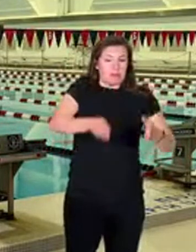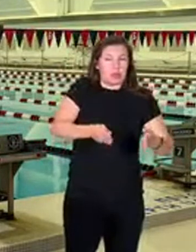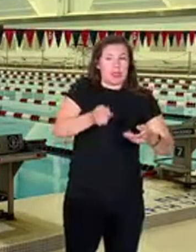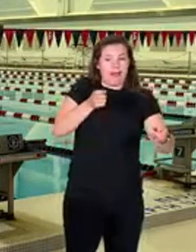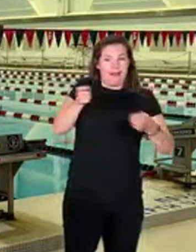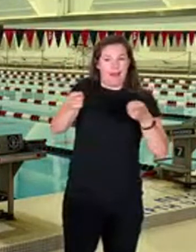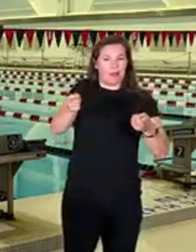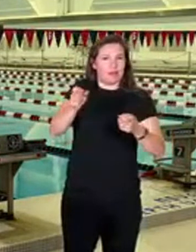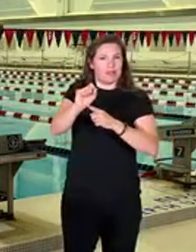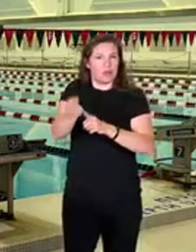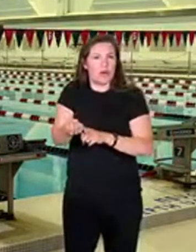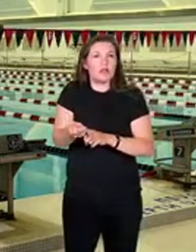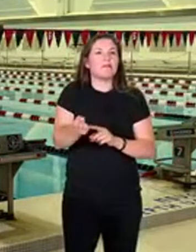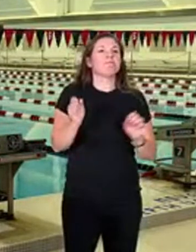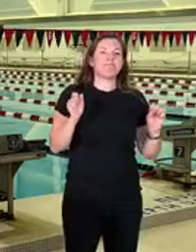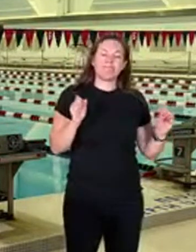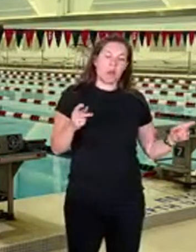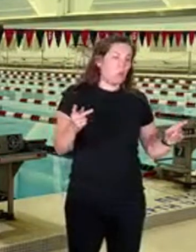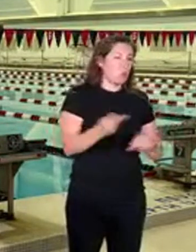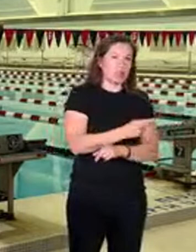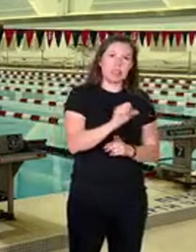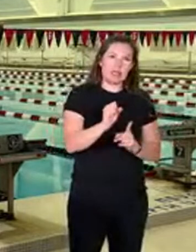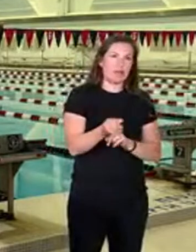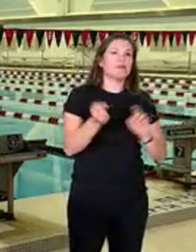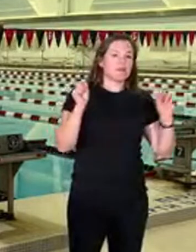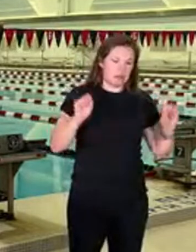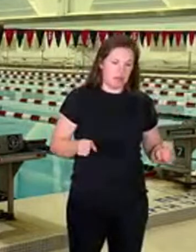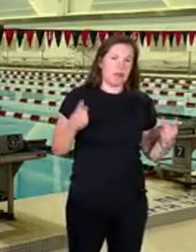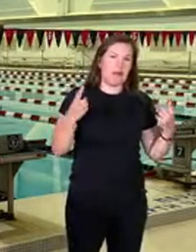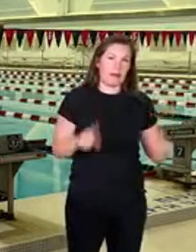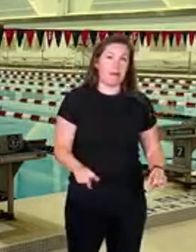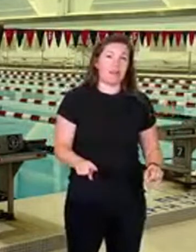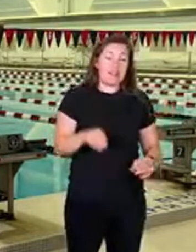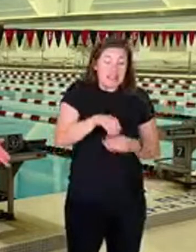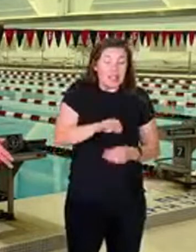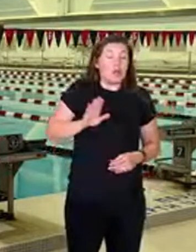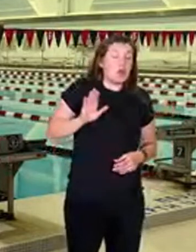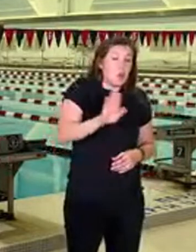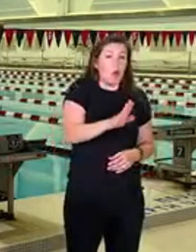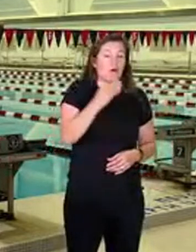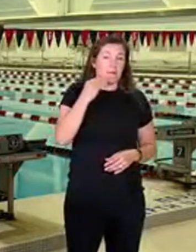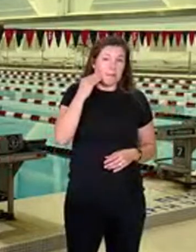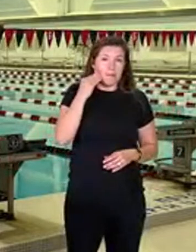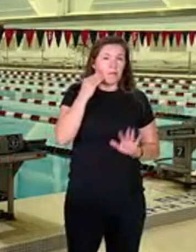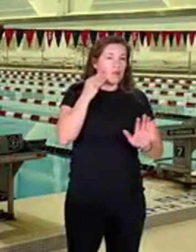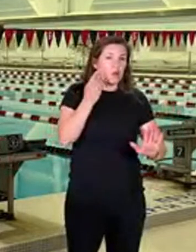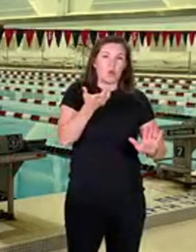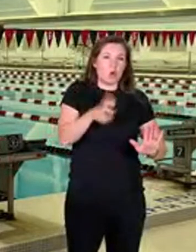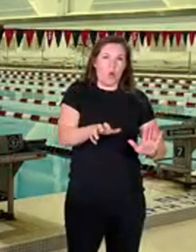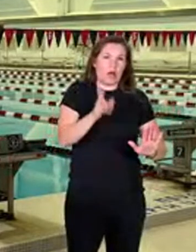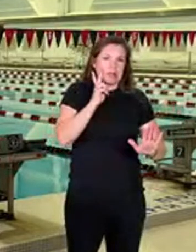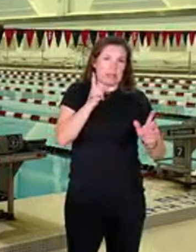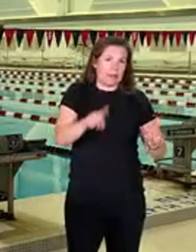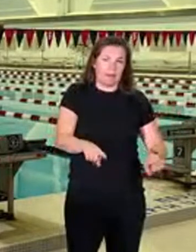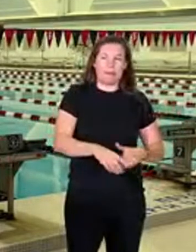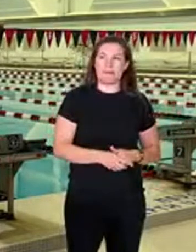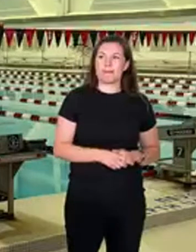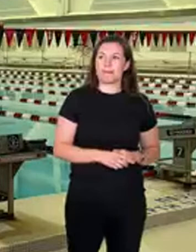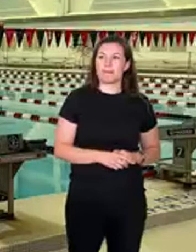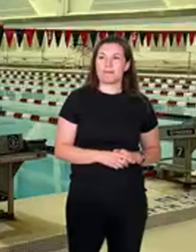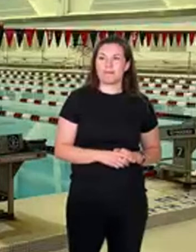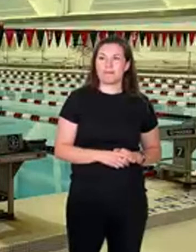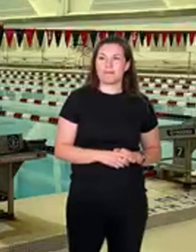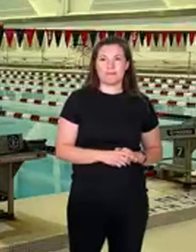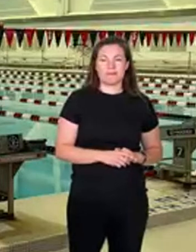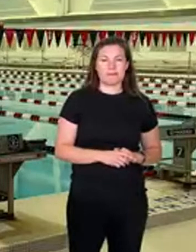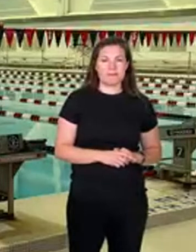difficult situation, you could have the worst case scenario happen in your house, at your house. And we don't want to see that at all with regards to